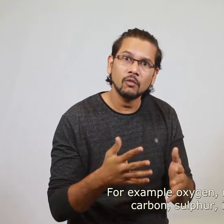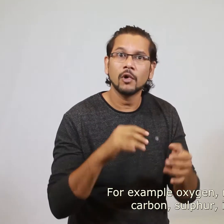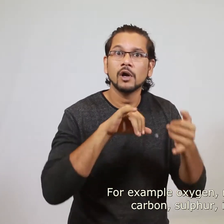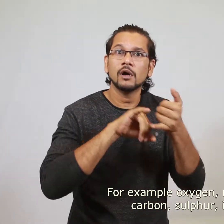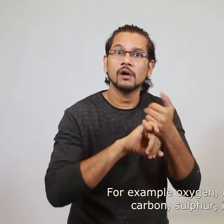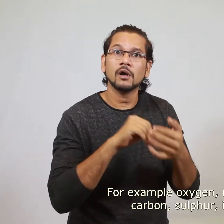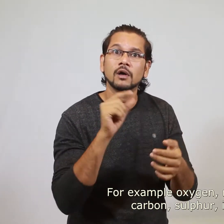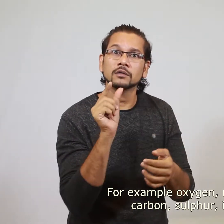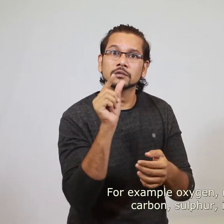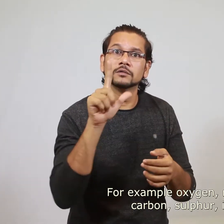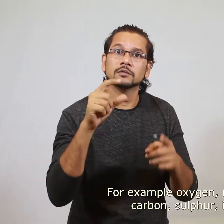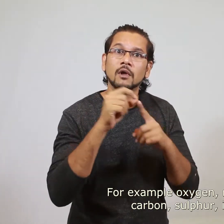sulfur,